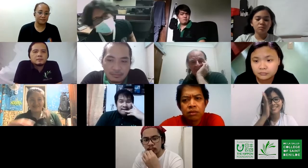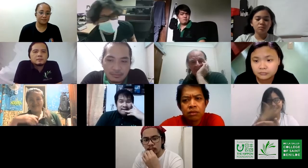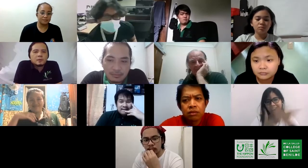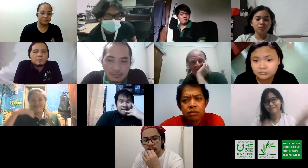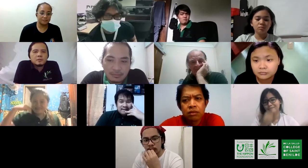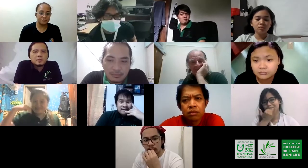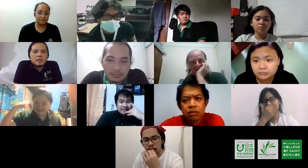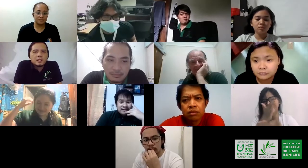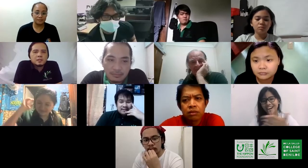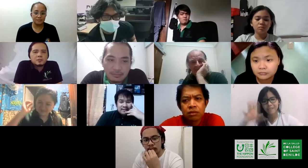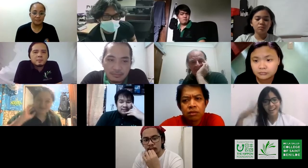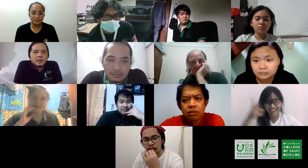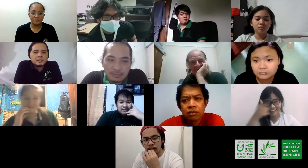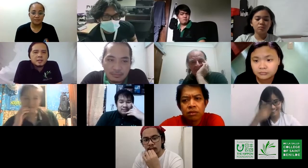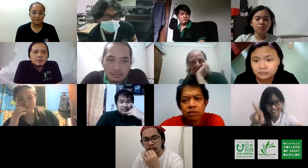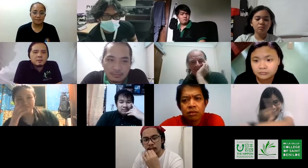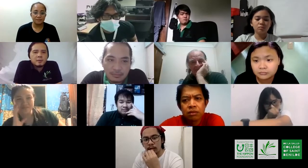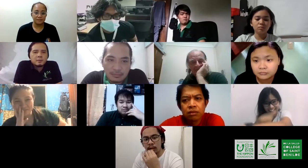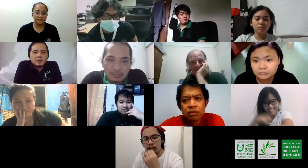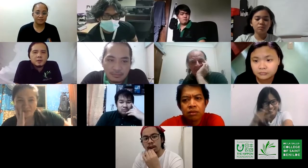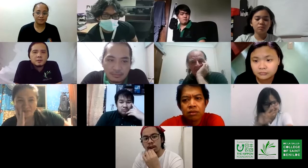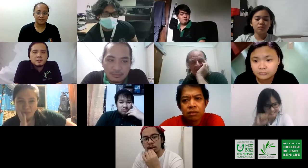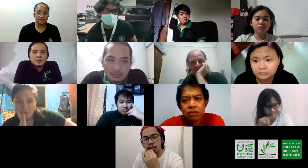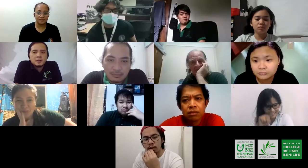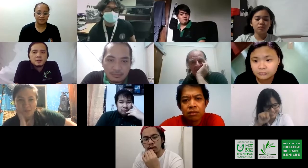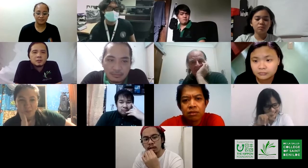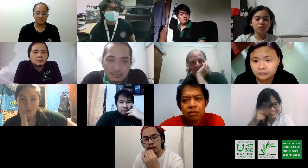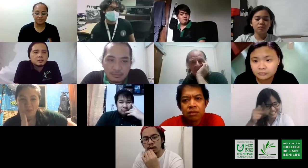Marvin saying that's too bad because I don't remember the years and I didn't look.